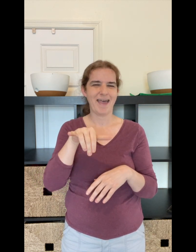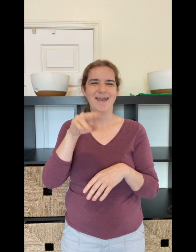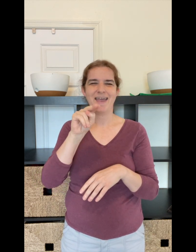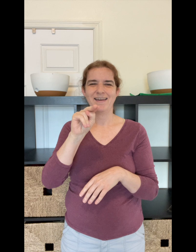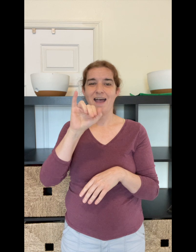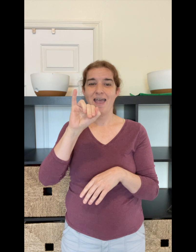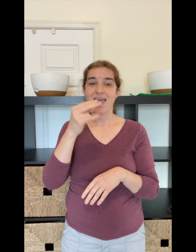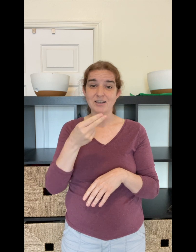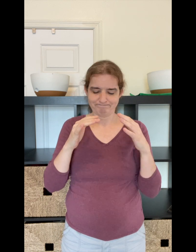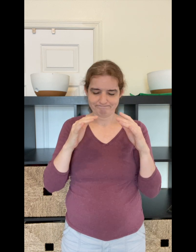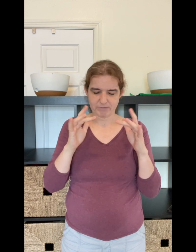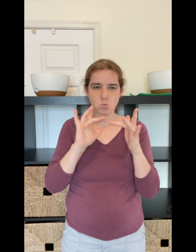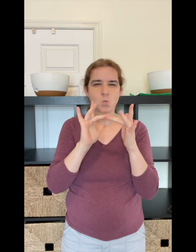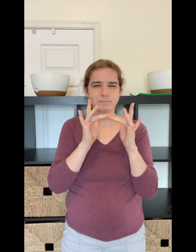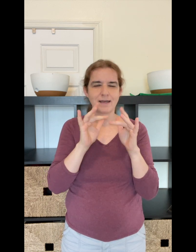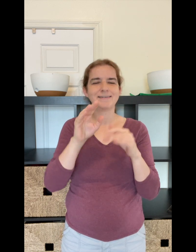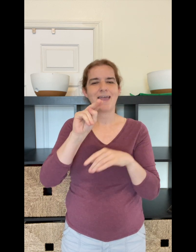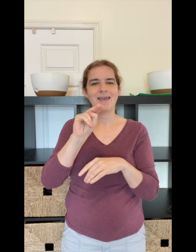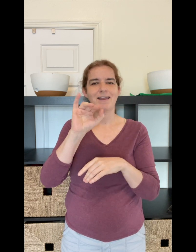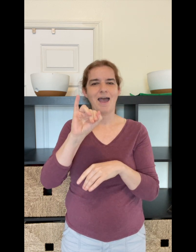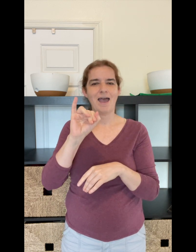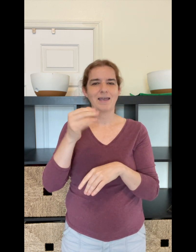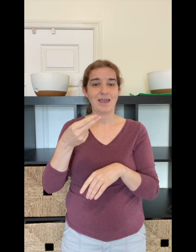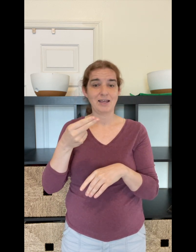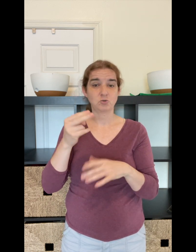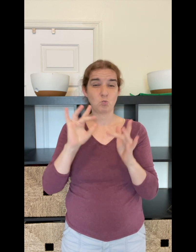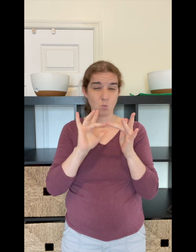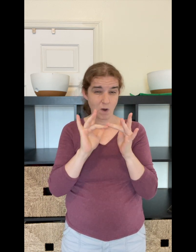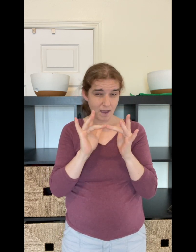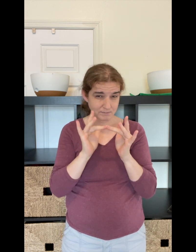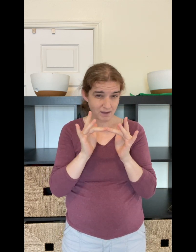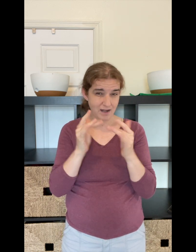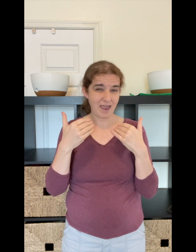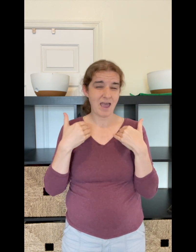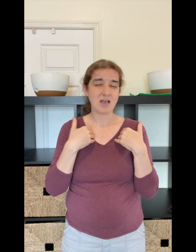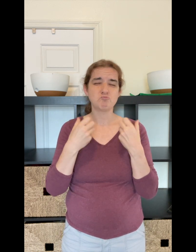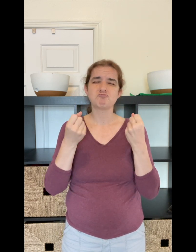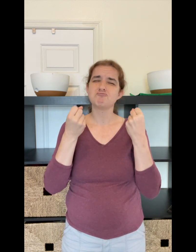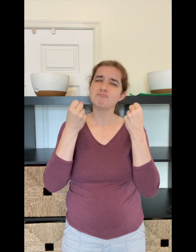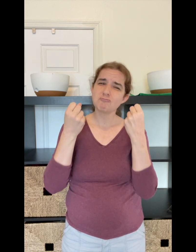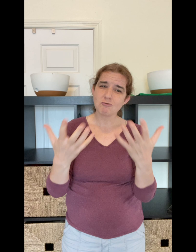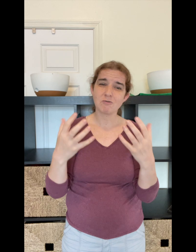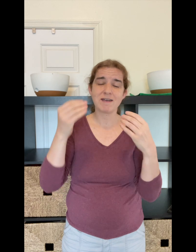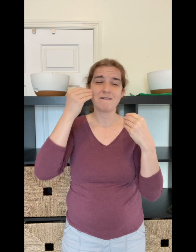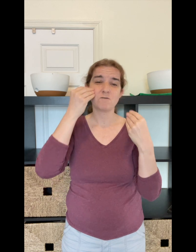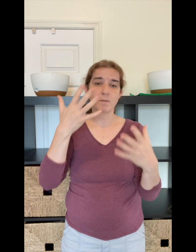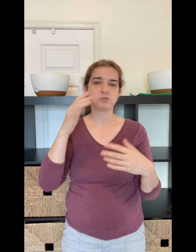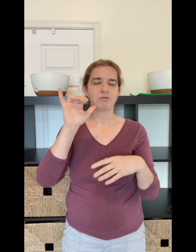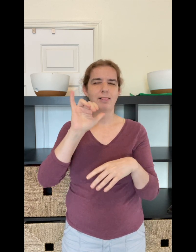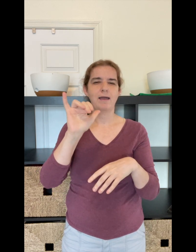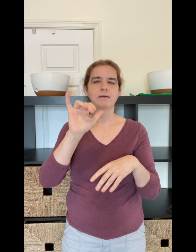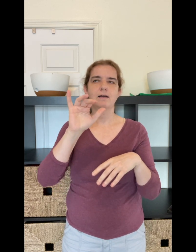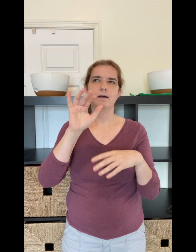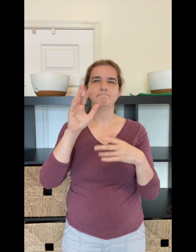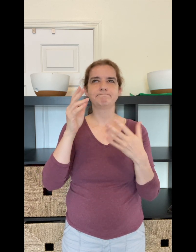favorites. I love that. NIH. The NIH website has so many things, so